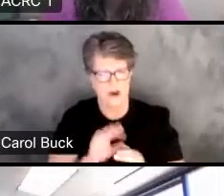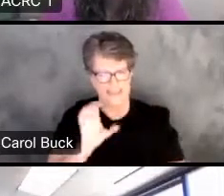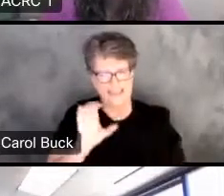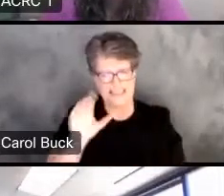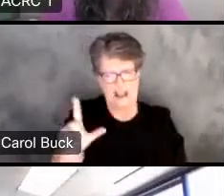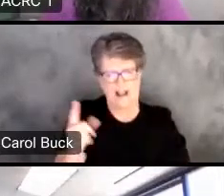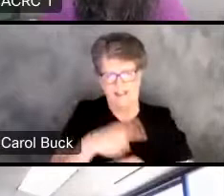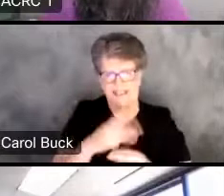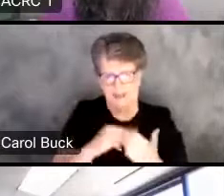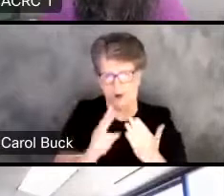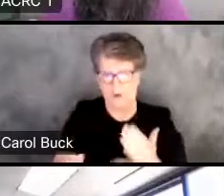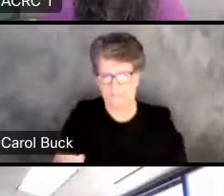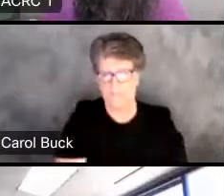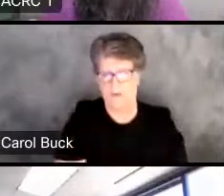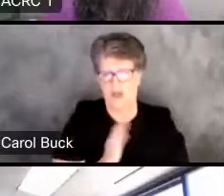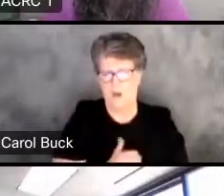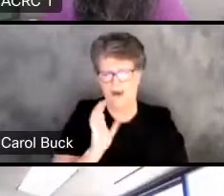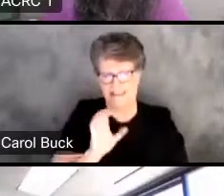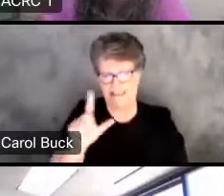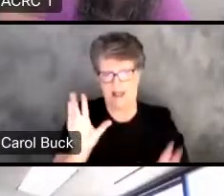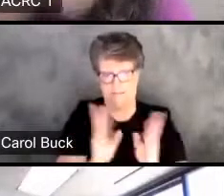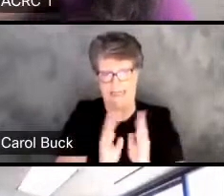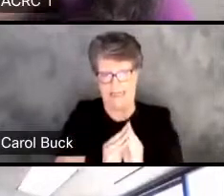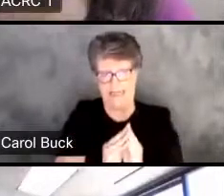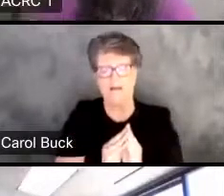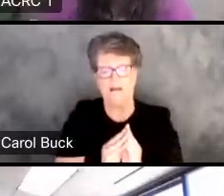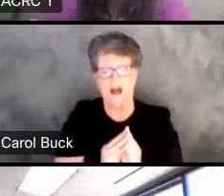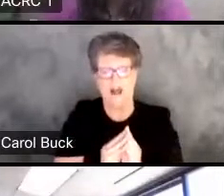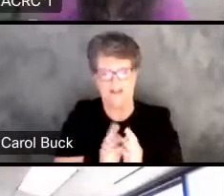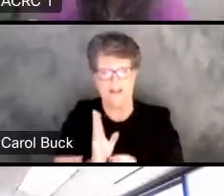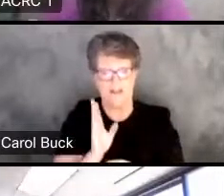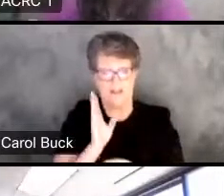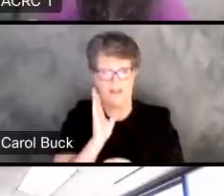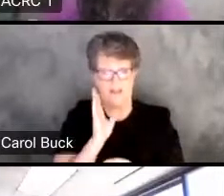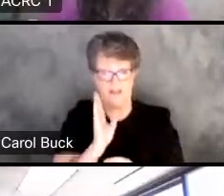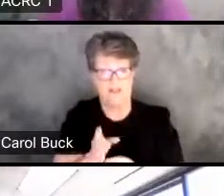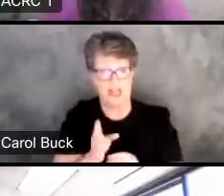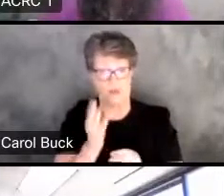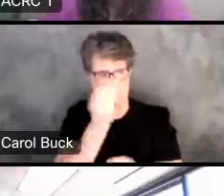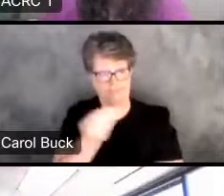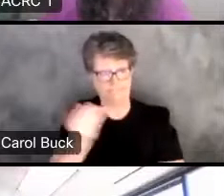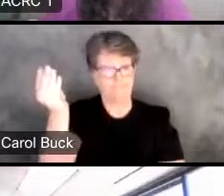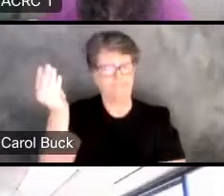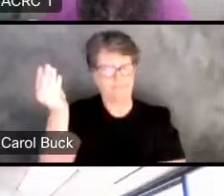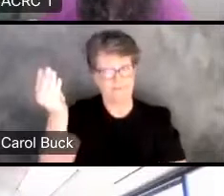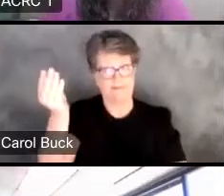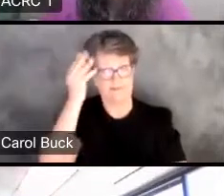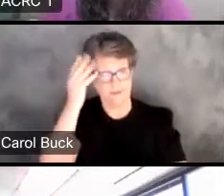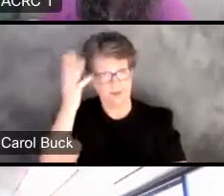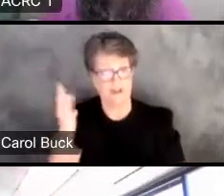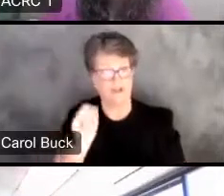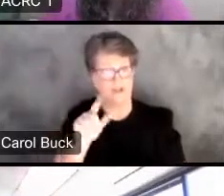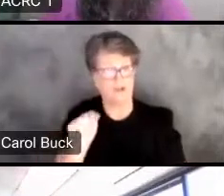day programs. I know at our CCL meeting, they did say that they were going to pass that, just that information up the chain, that the